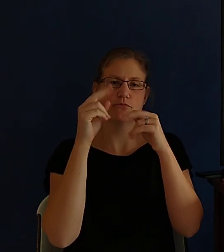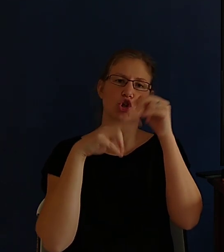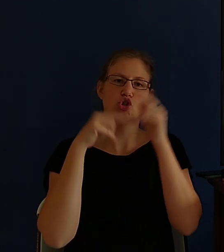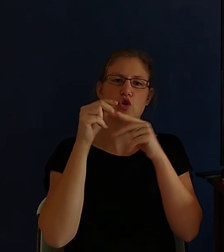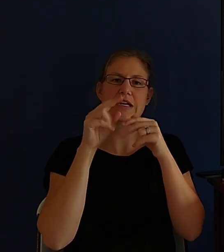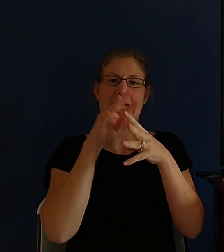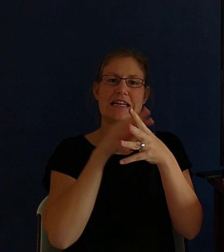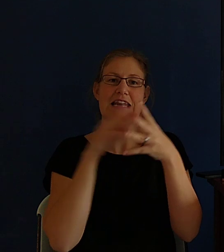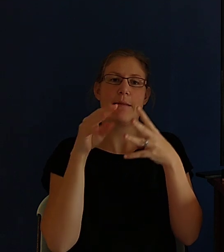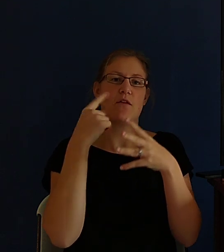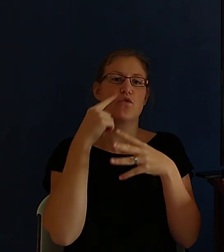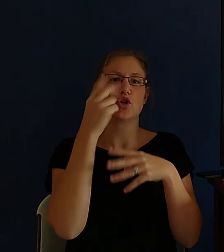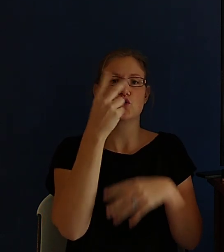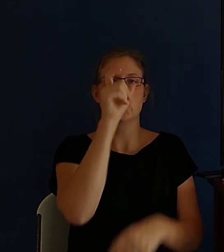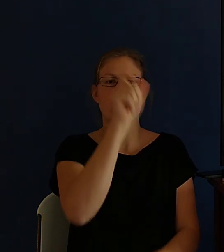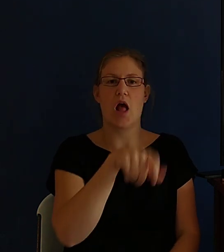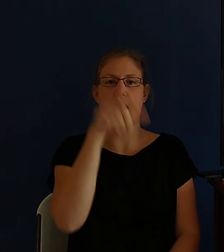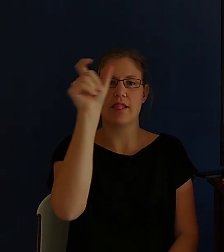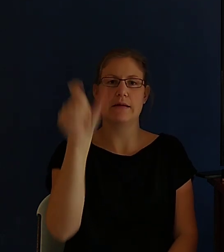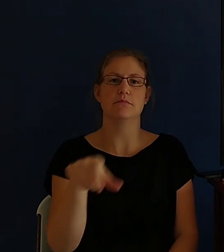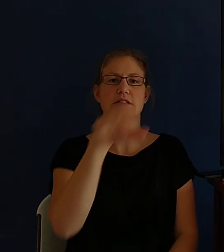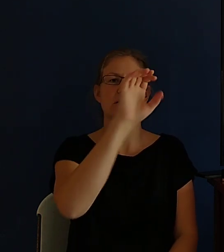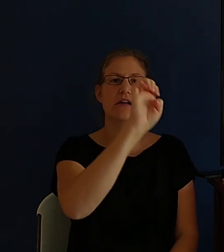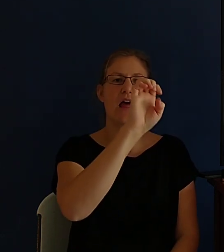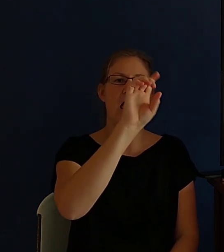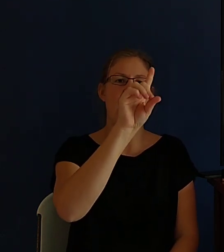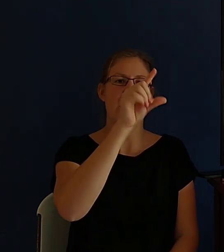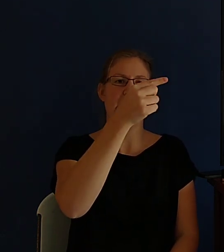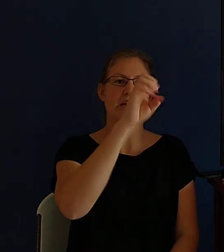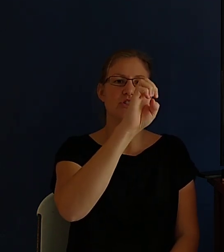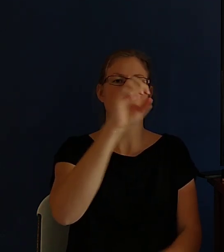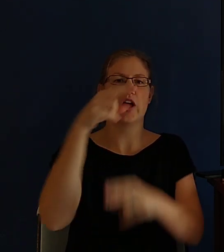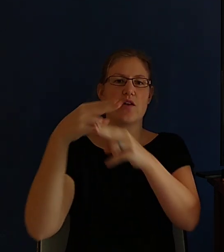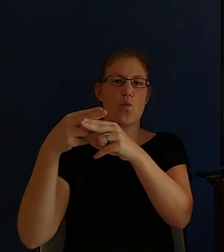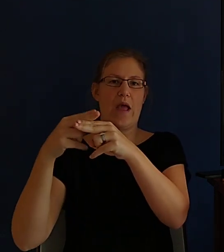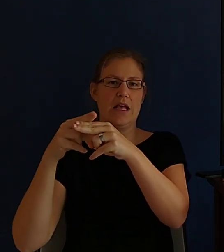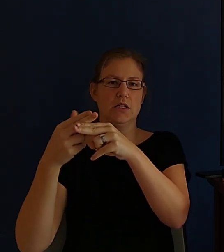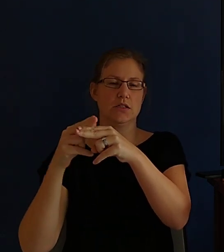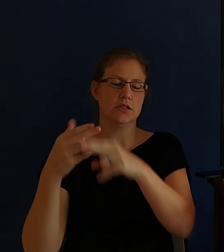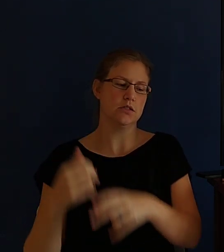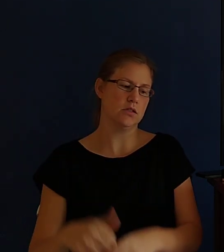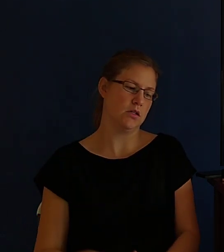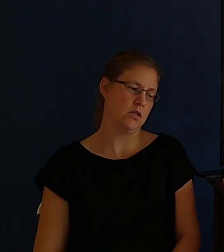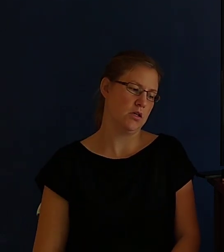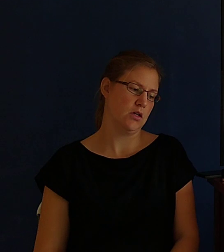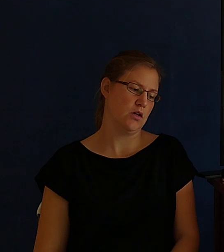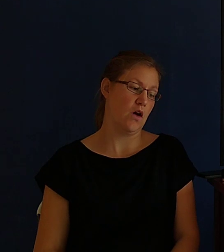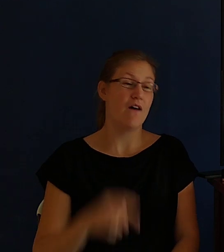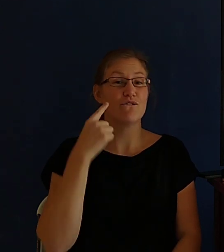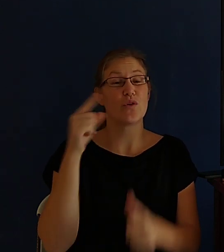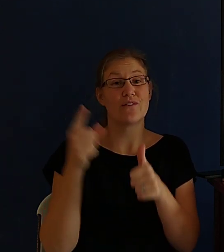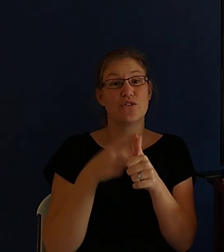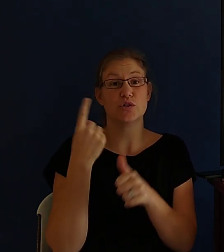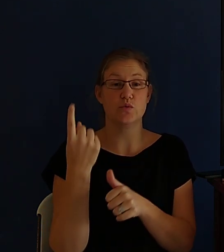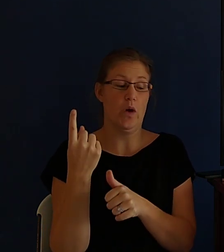table of 2 columns, edge and weight. So for the first one, we are here